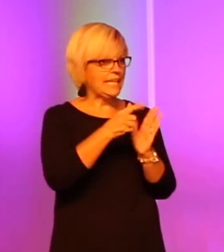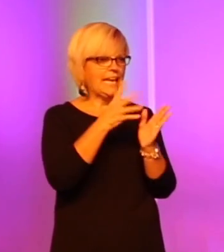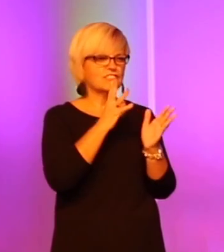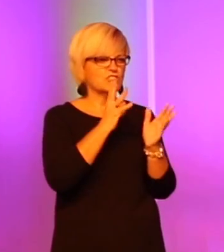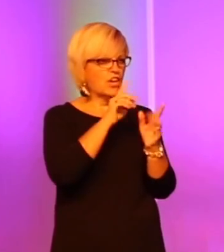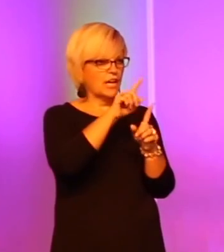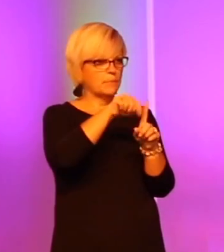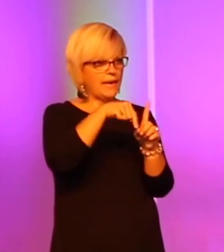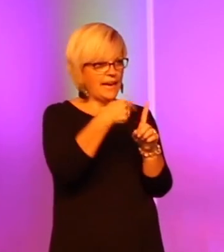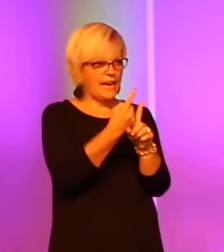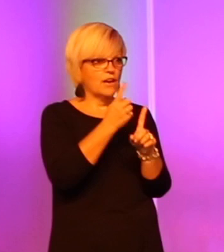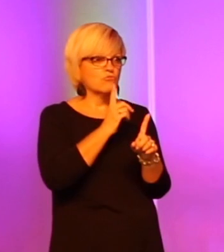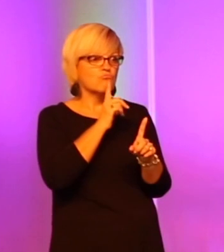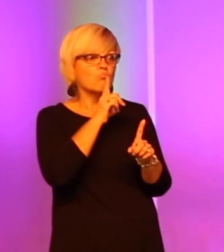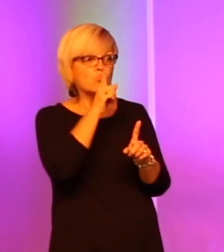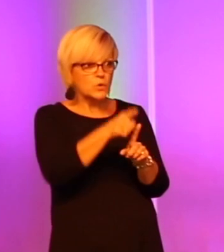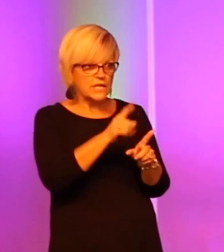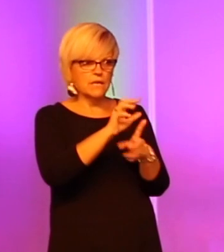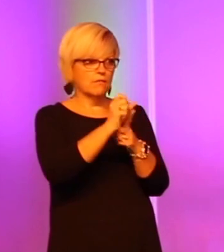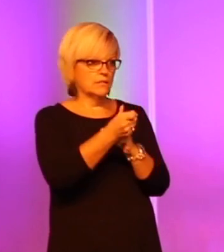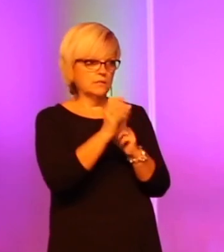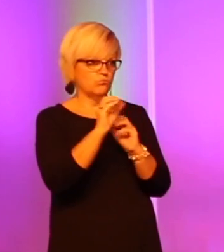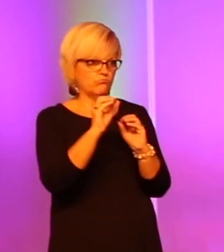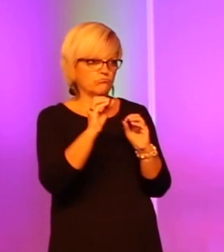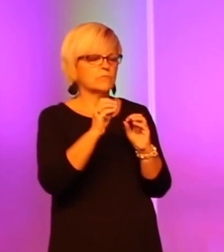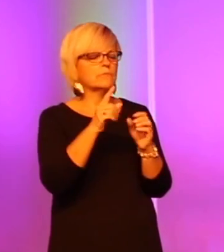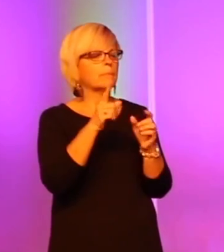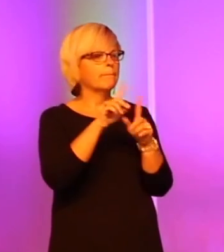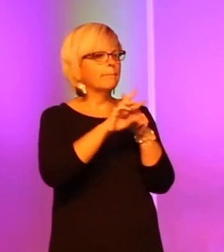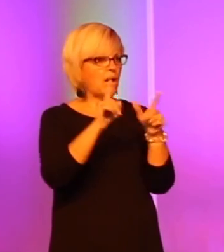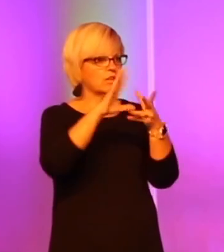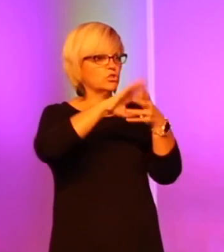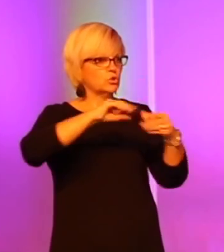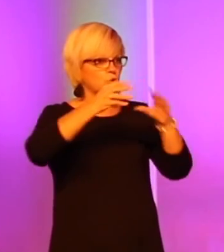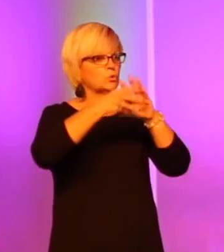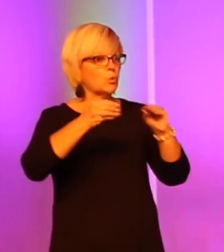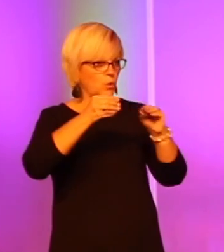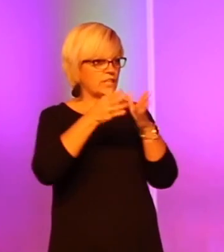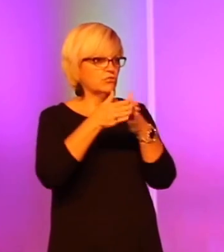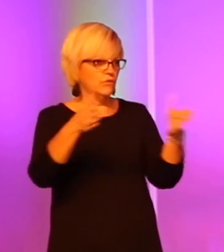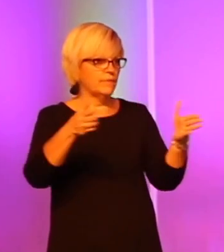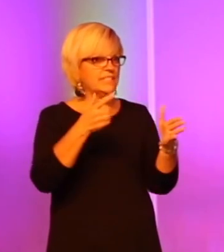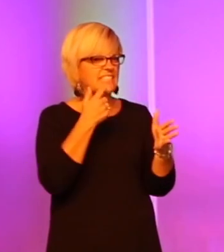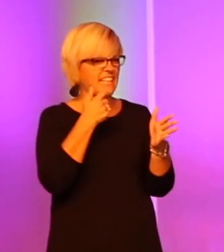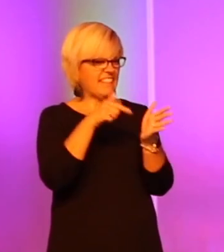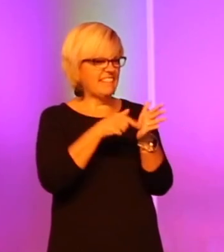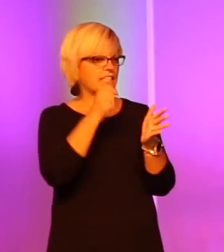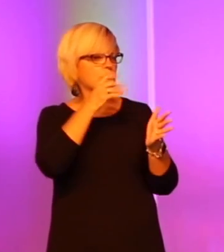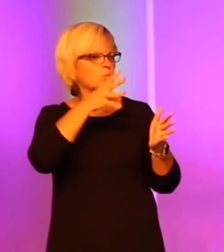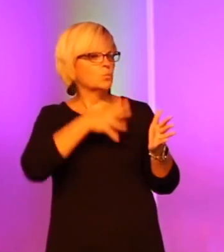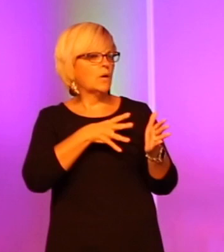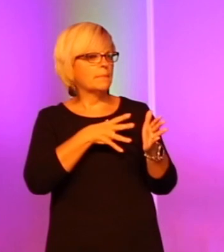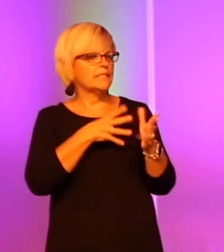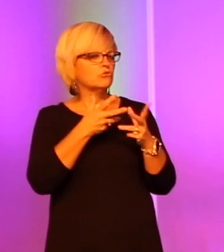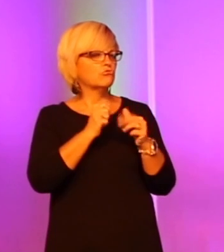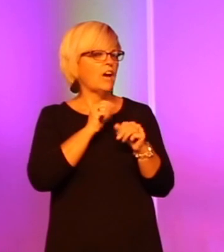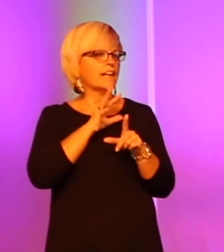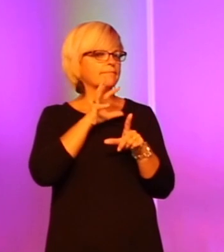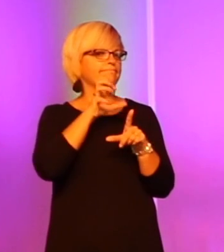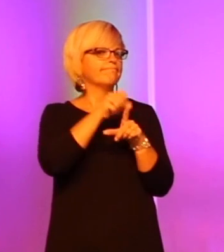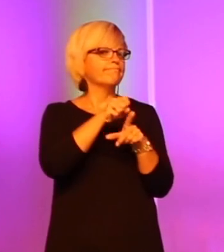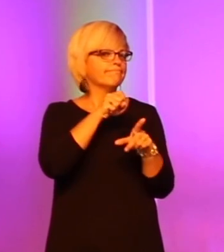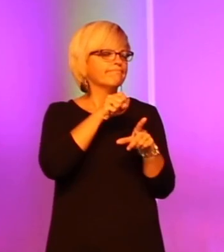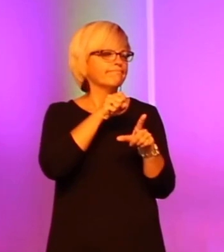scenario, but temptation in general. We can't believe what we see. It says this one was sly of heart. That describes temptation pretty